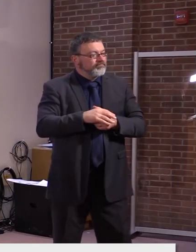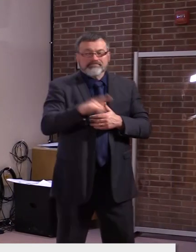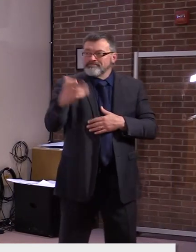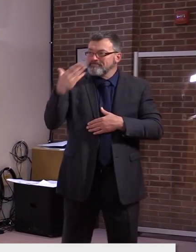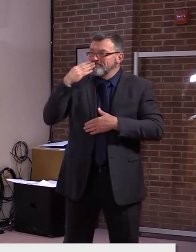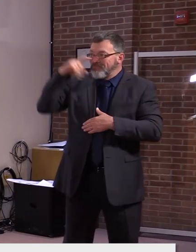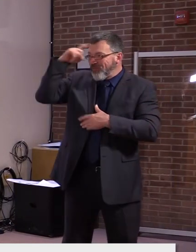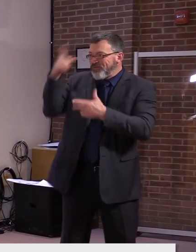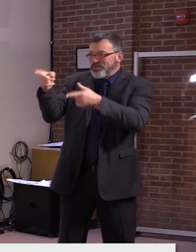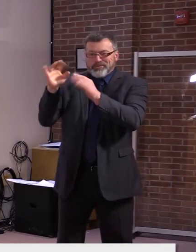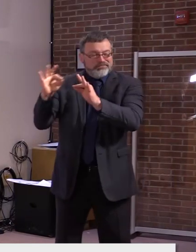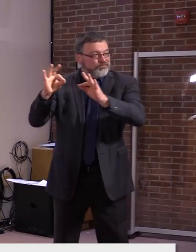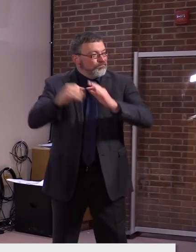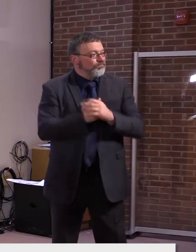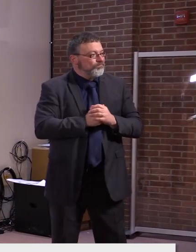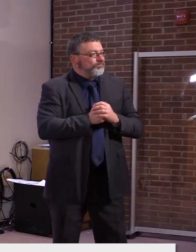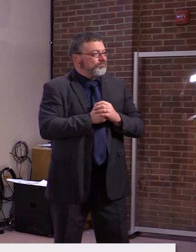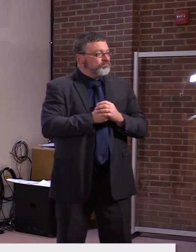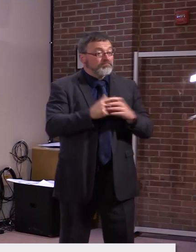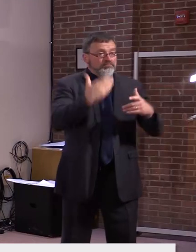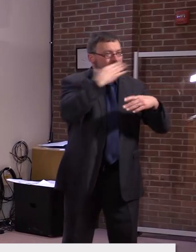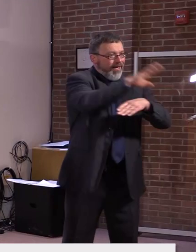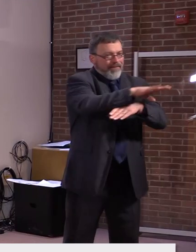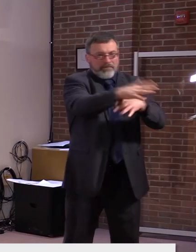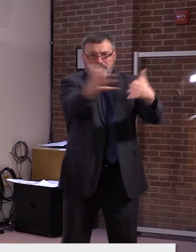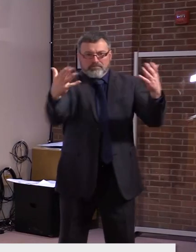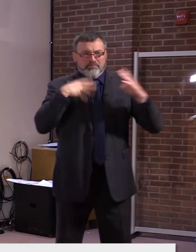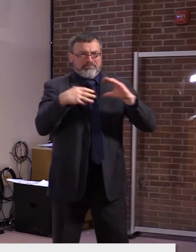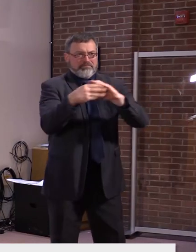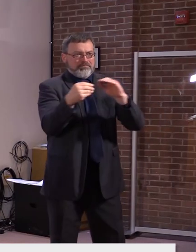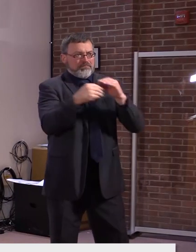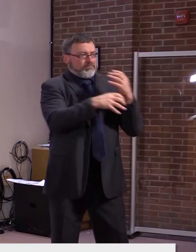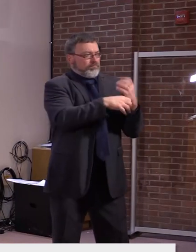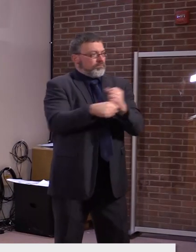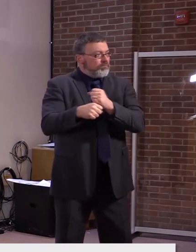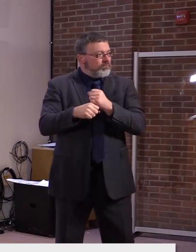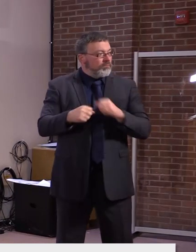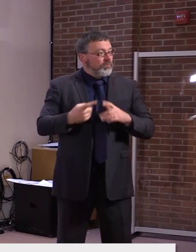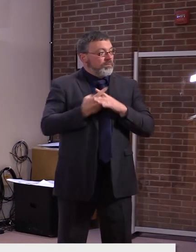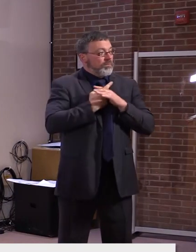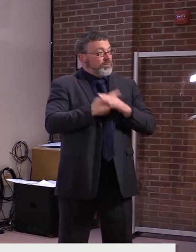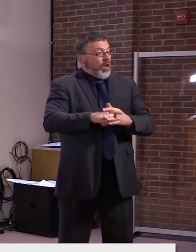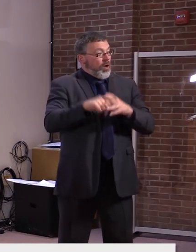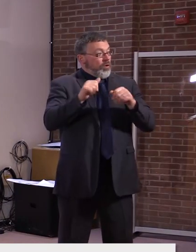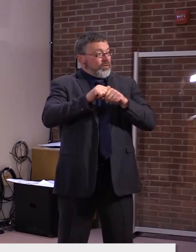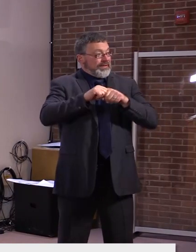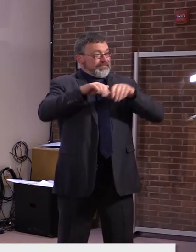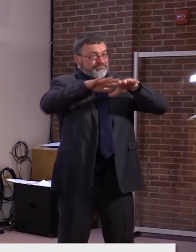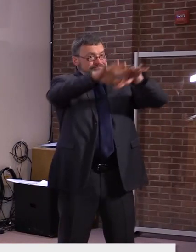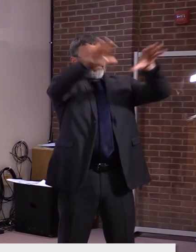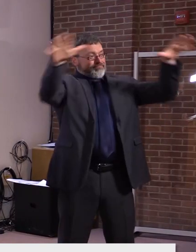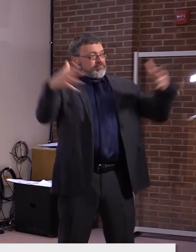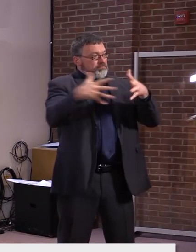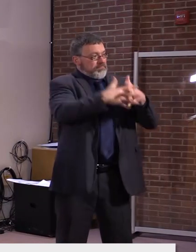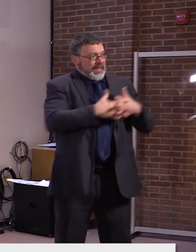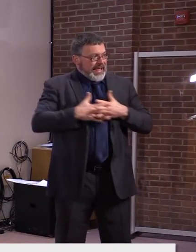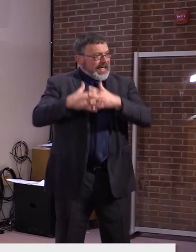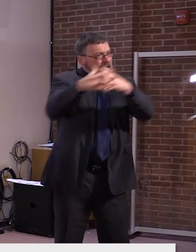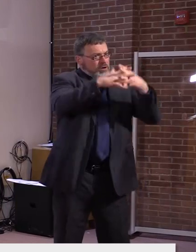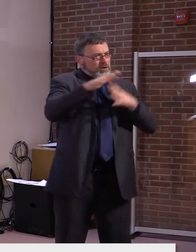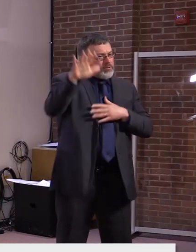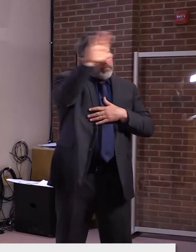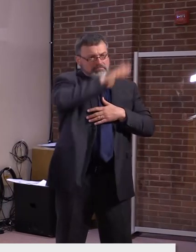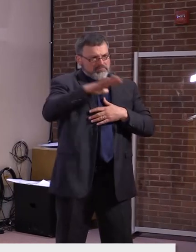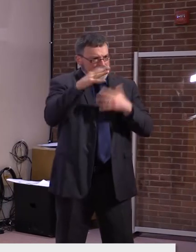thank you, Jason, and thank you, Governor, and good afternoon, everybody. So starting with the national picture, and an update as to where we